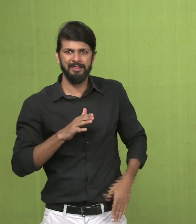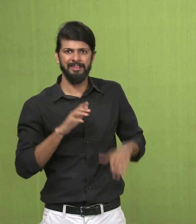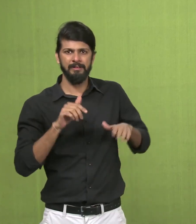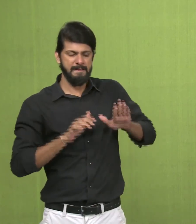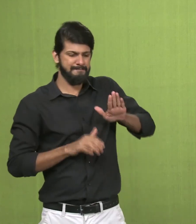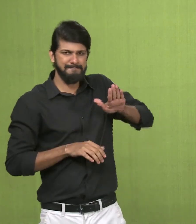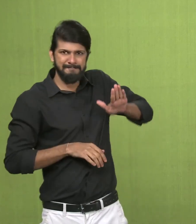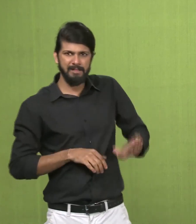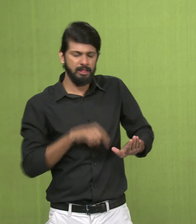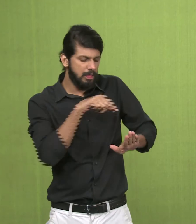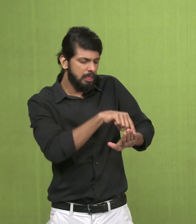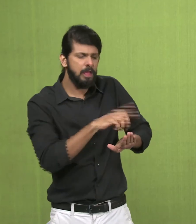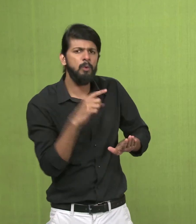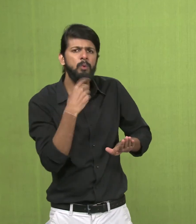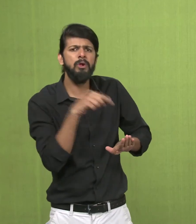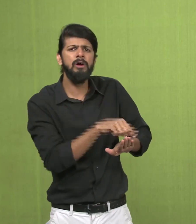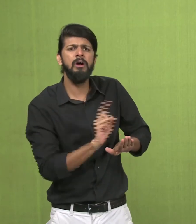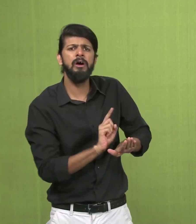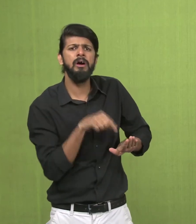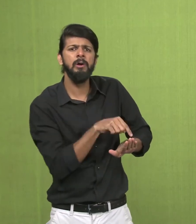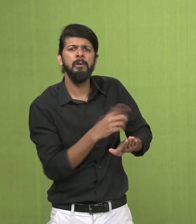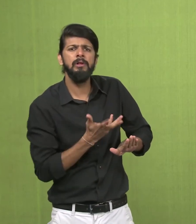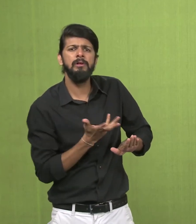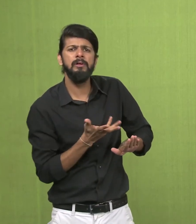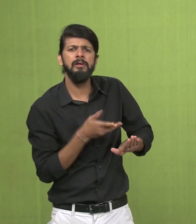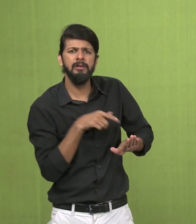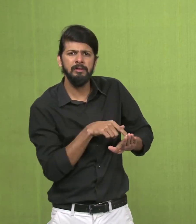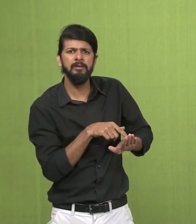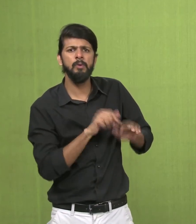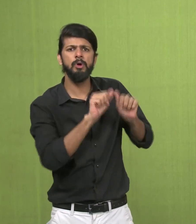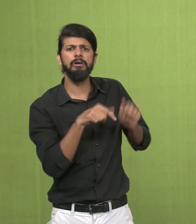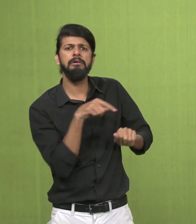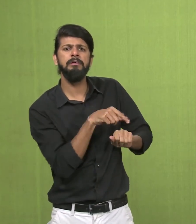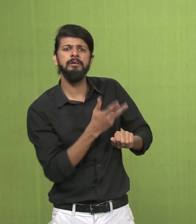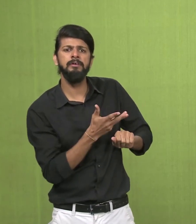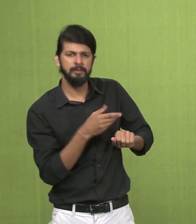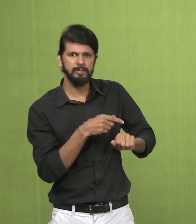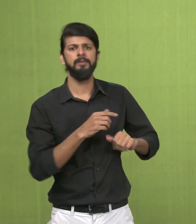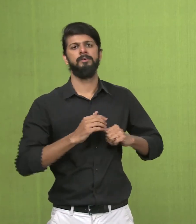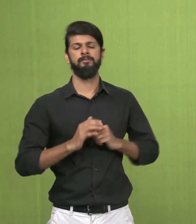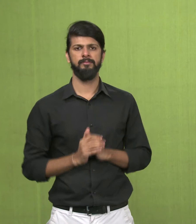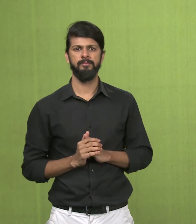Who is lying under the left foot of Varaha in this sculpture?